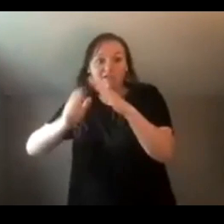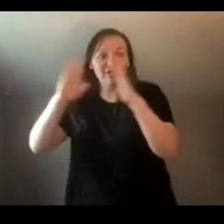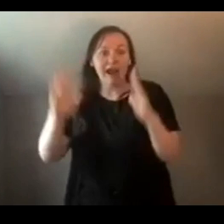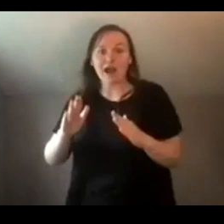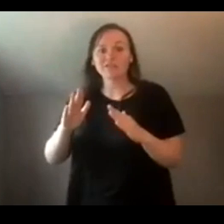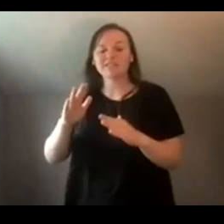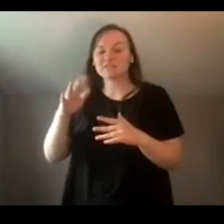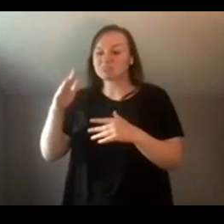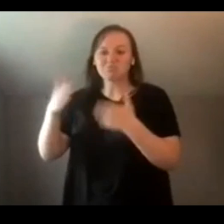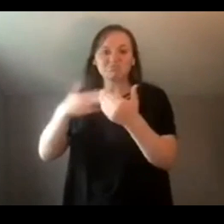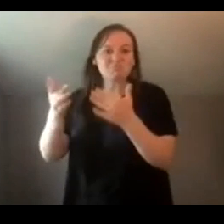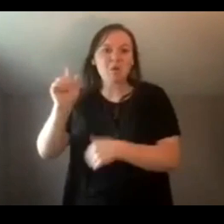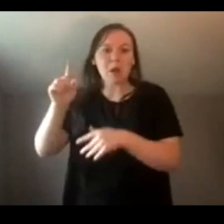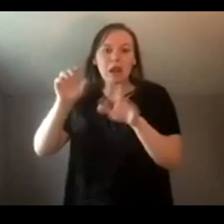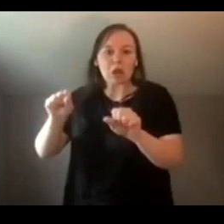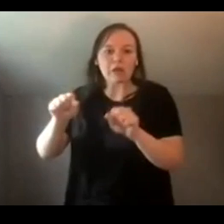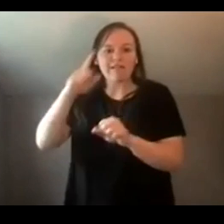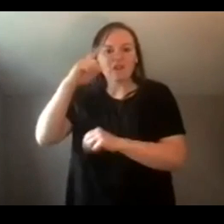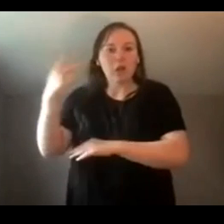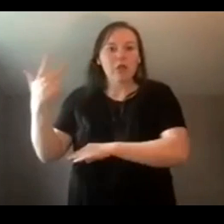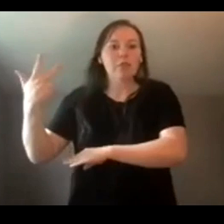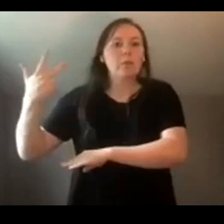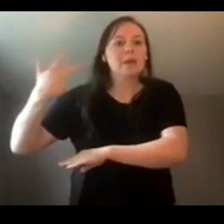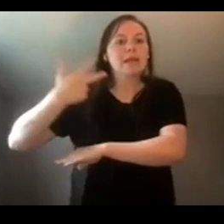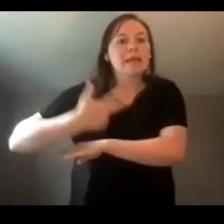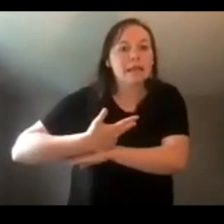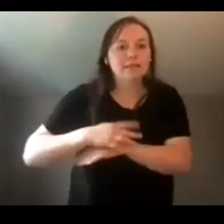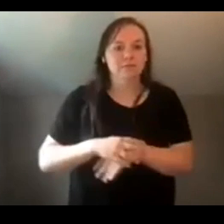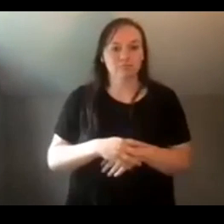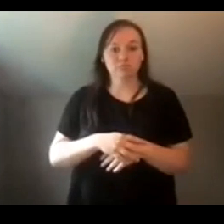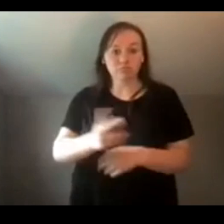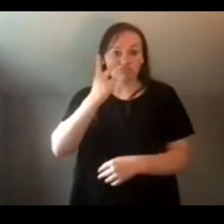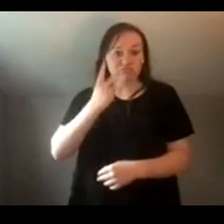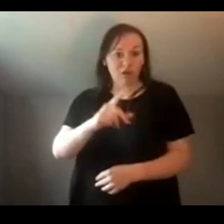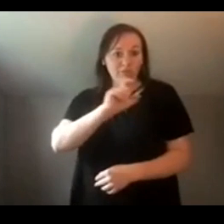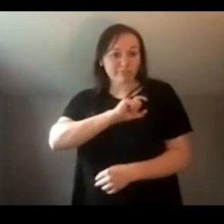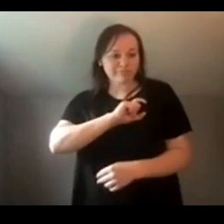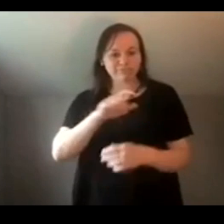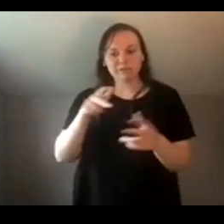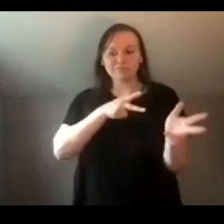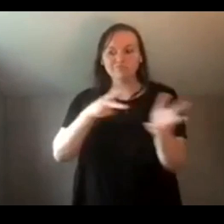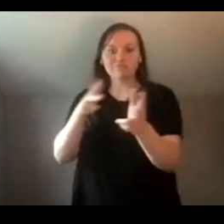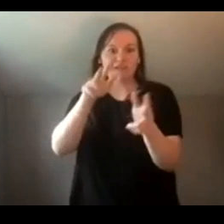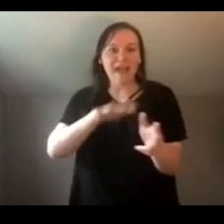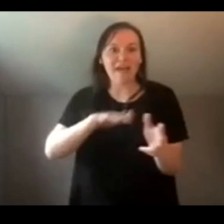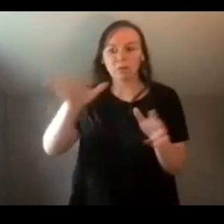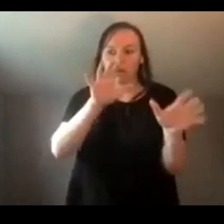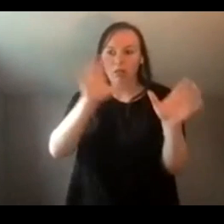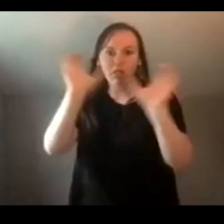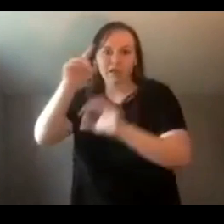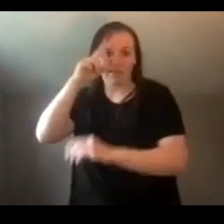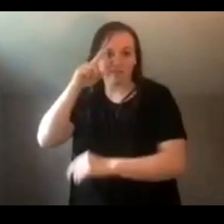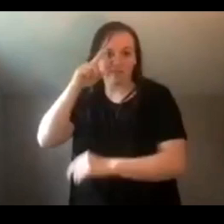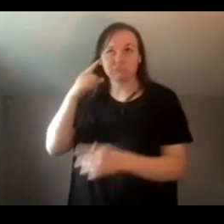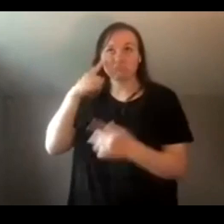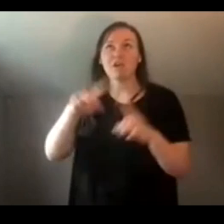3 days, and he watched the paddy rollers. They were everywhere. Finally, he decided